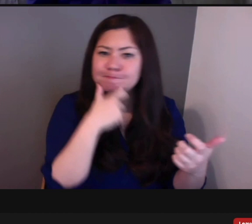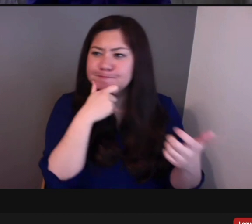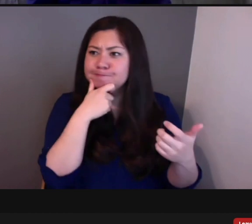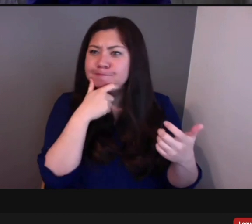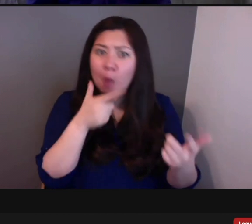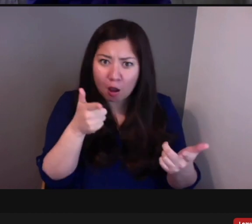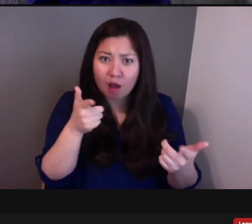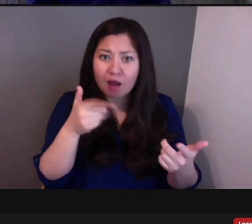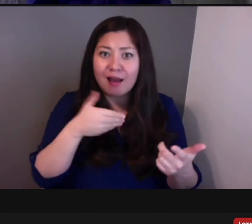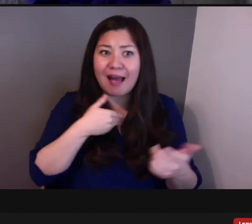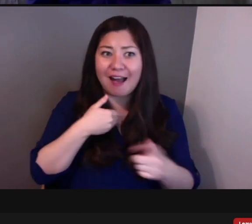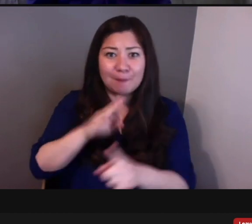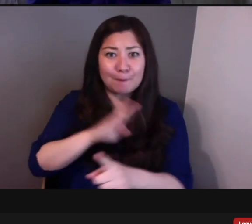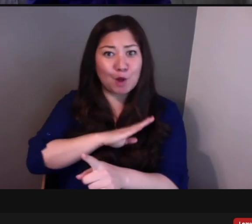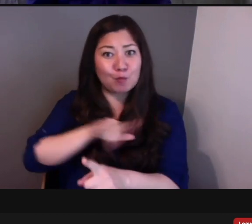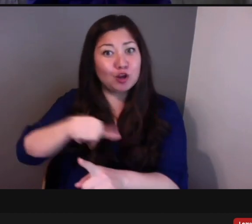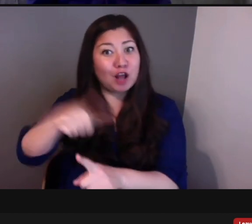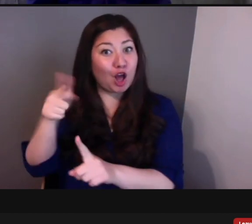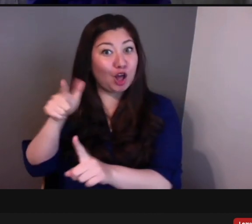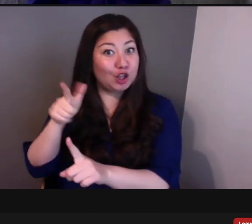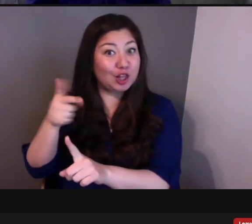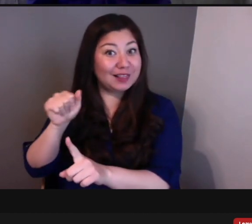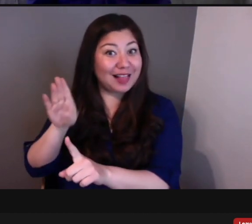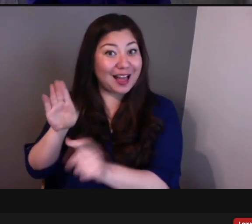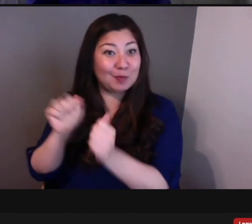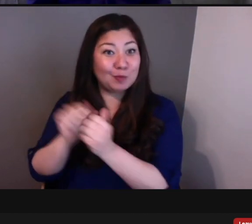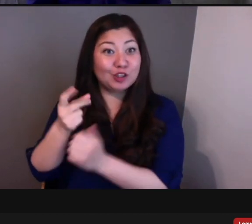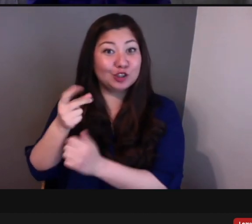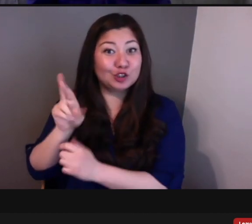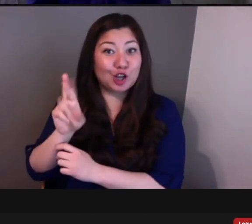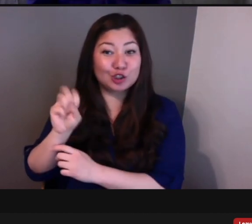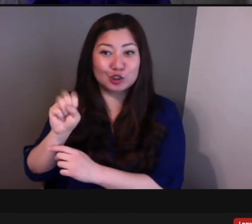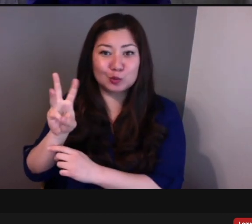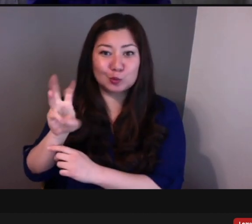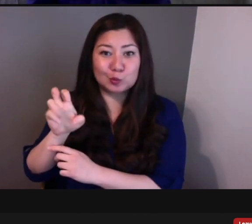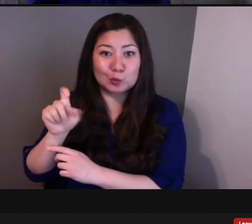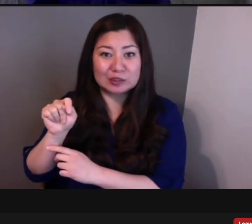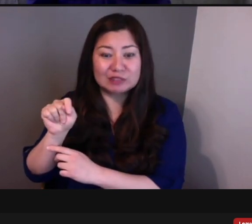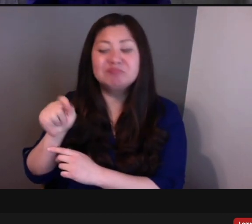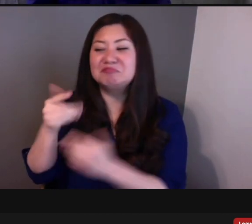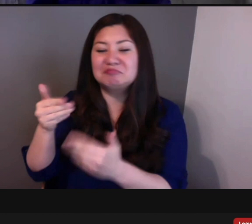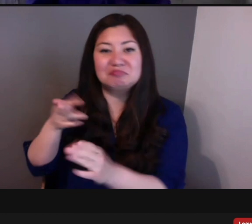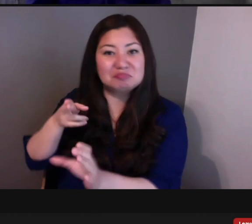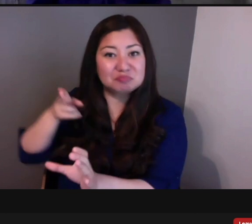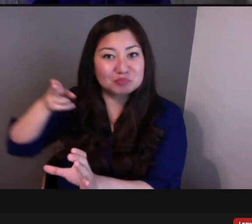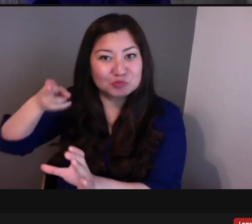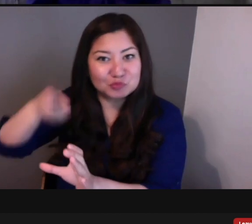Dr. Hillsweed, and studied sea urchins